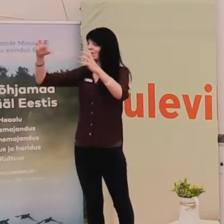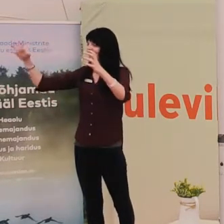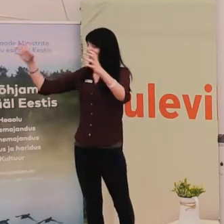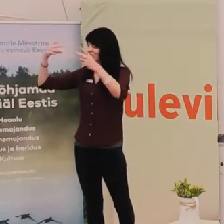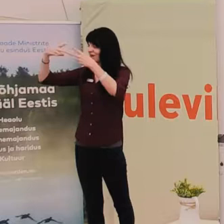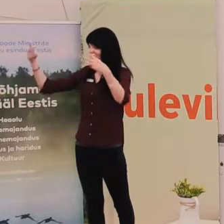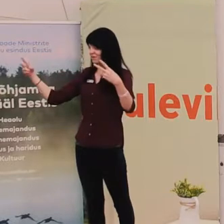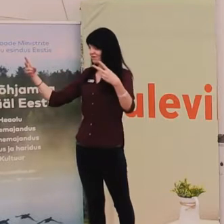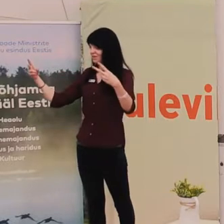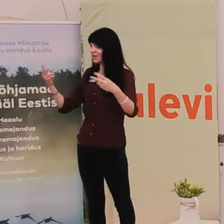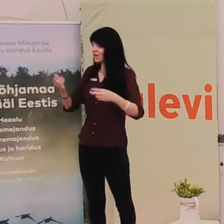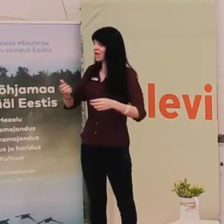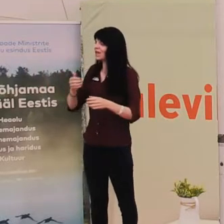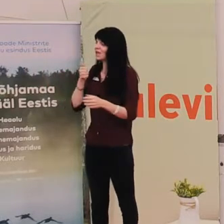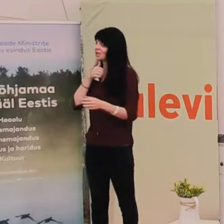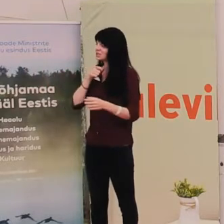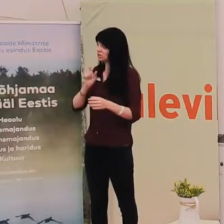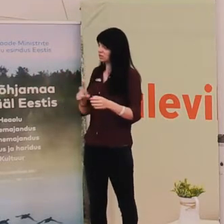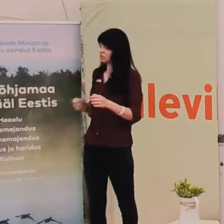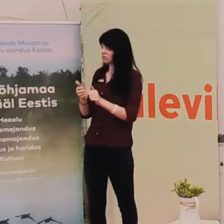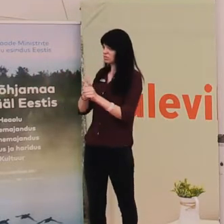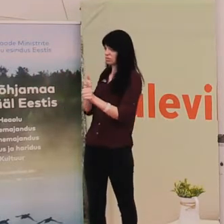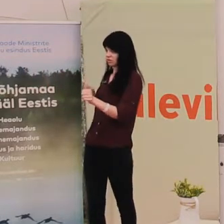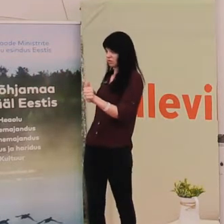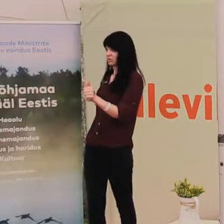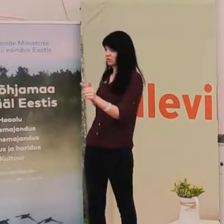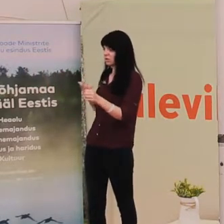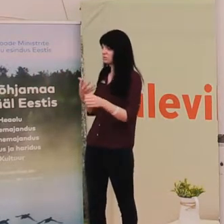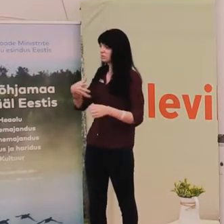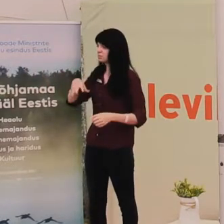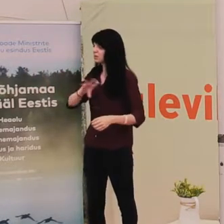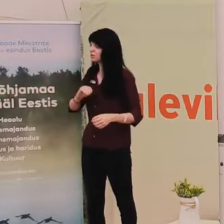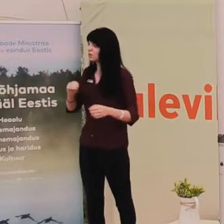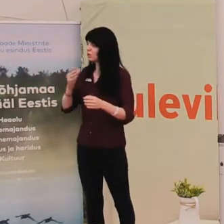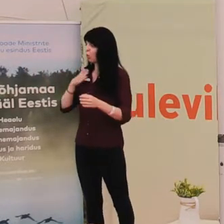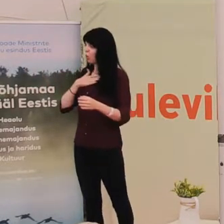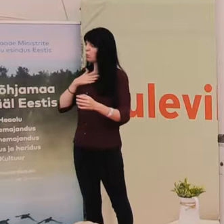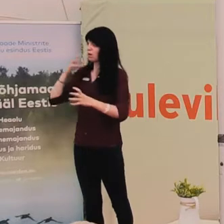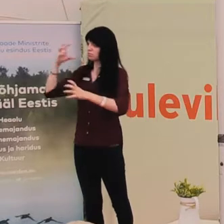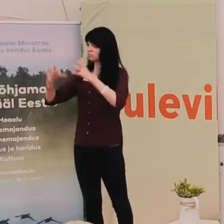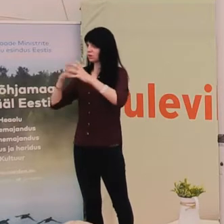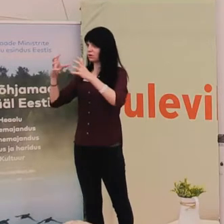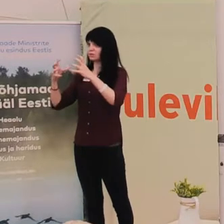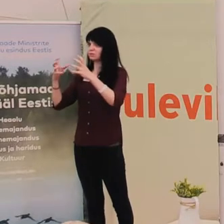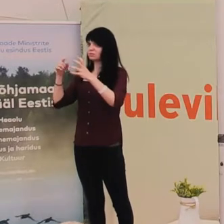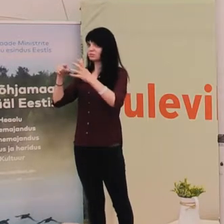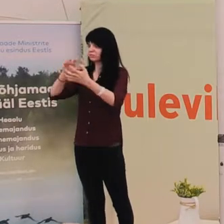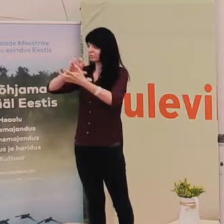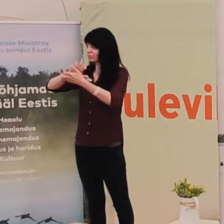behind. So actually we're consuming the planet. I mean, we're consuming more than the planet is producing. And I